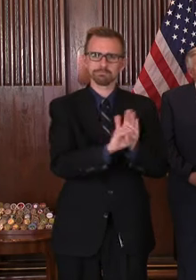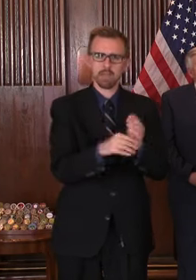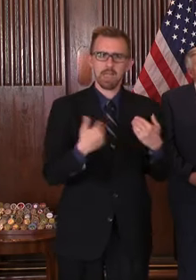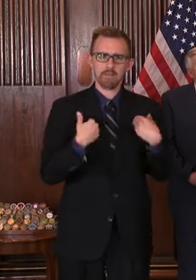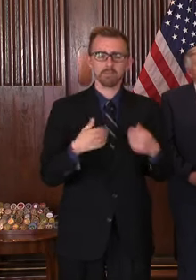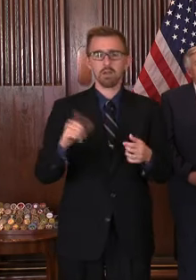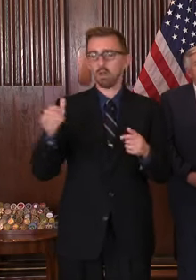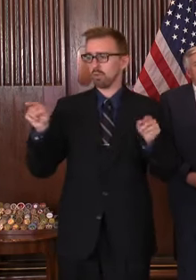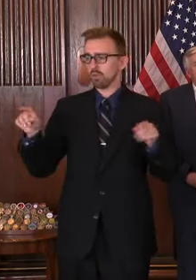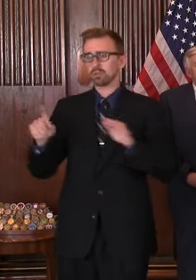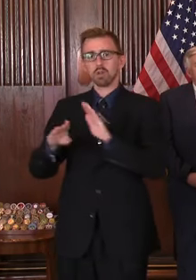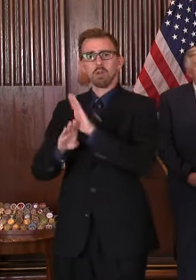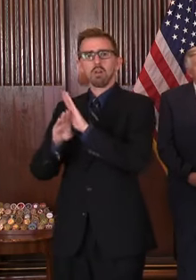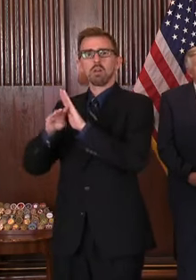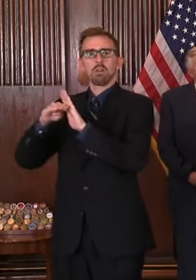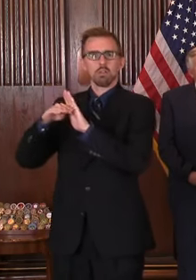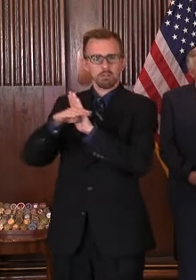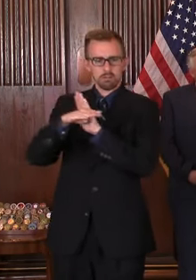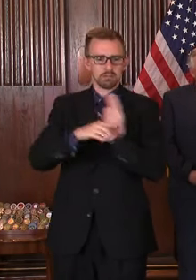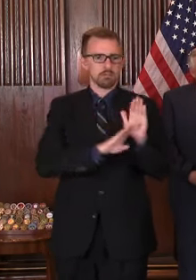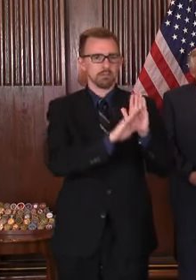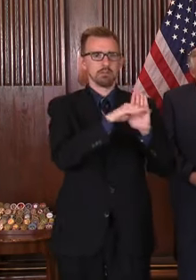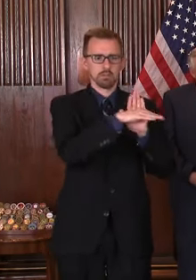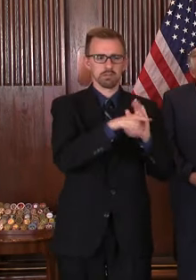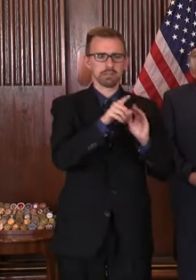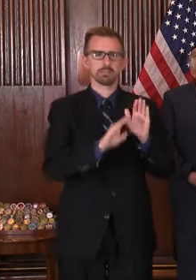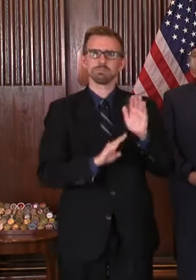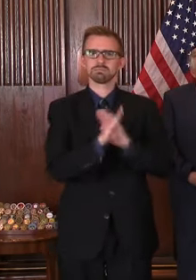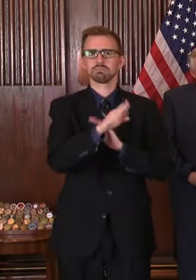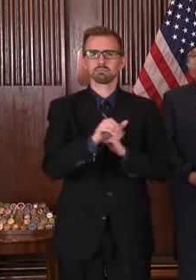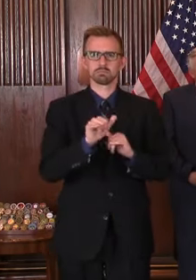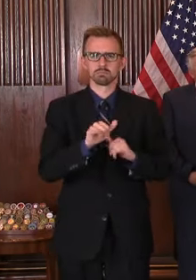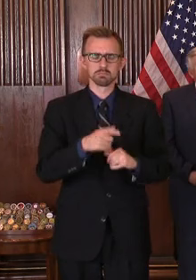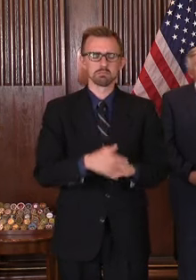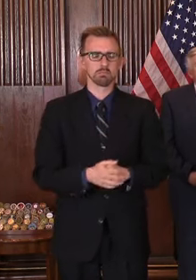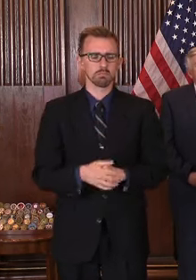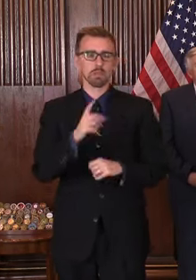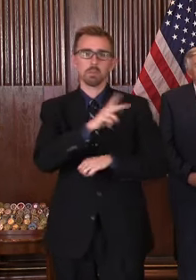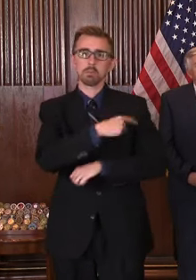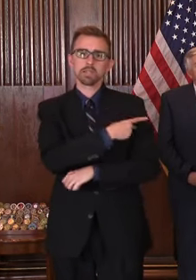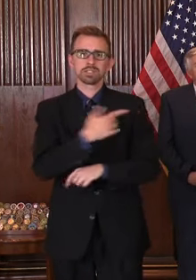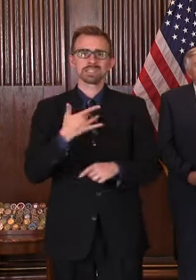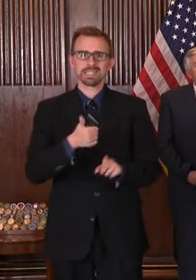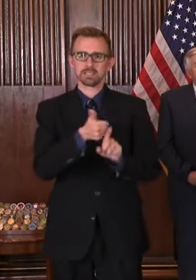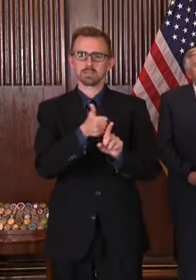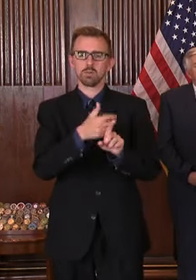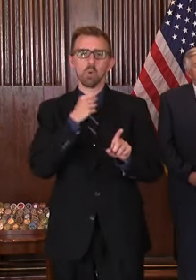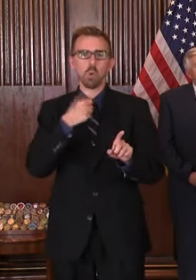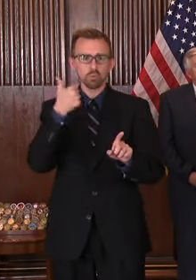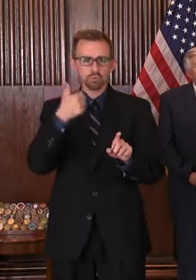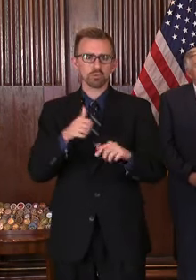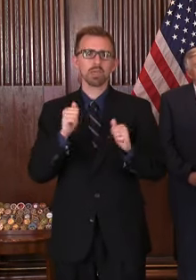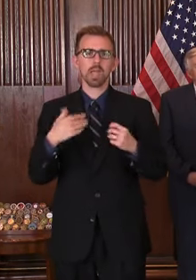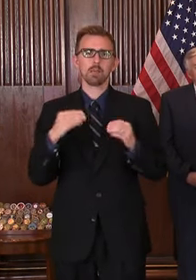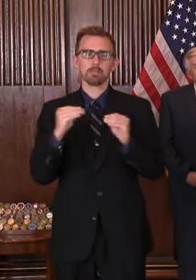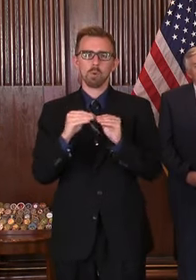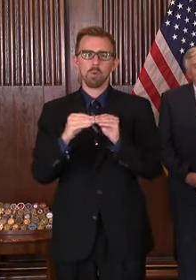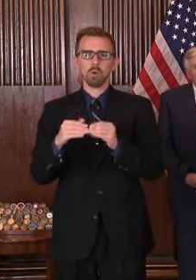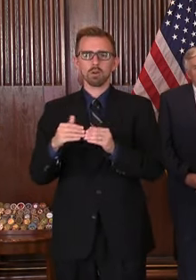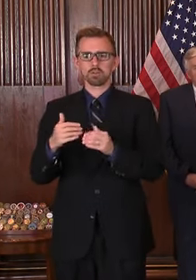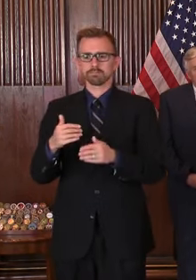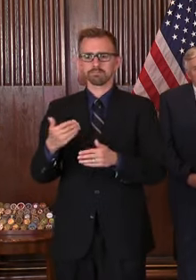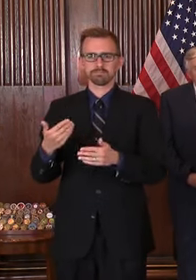in other places. And when we look at those, the thing we get concerned about is those patients tend to be older, and they also can have more chronic health